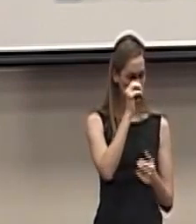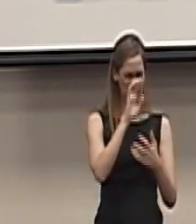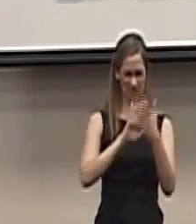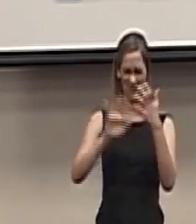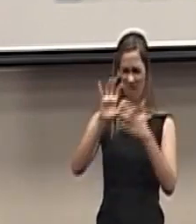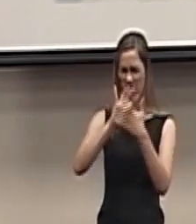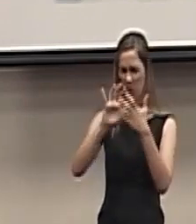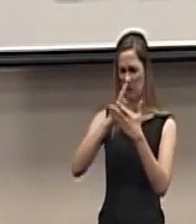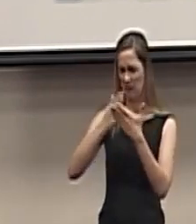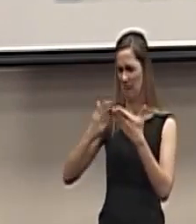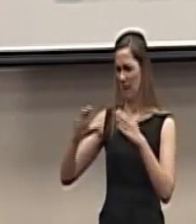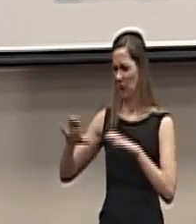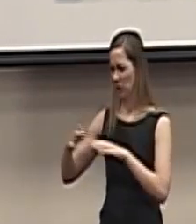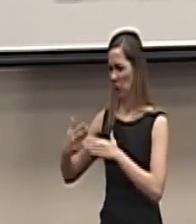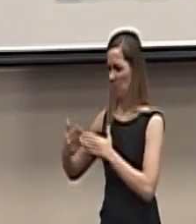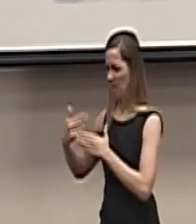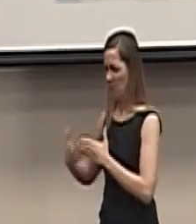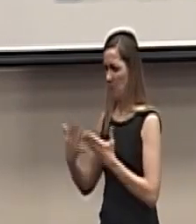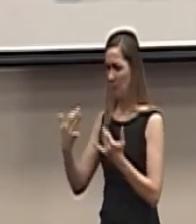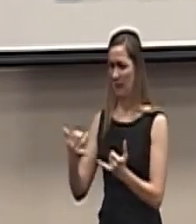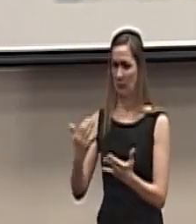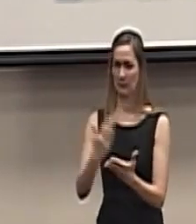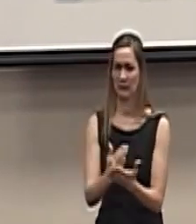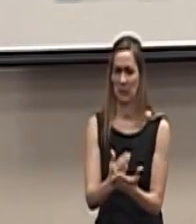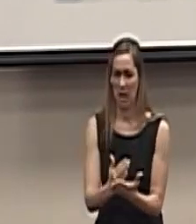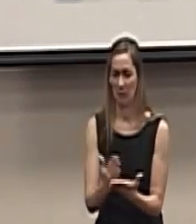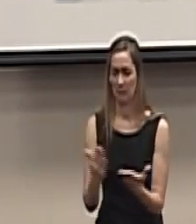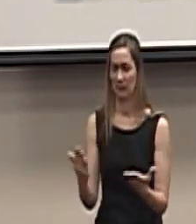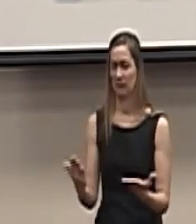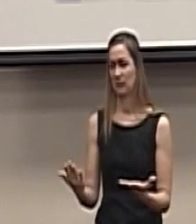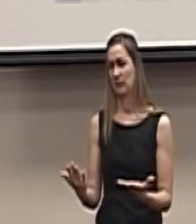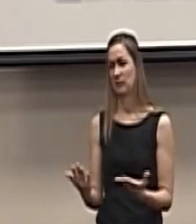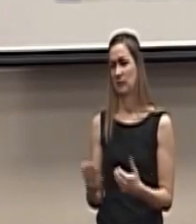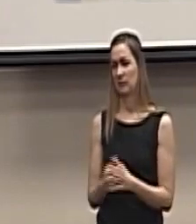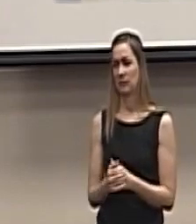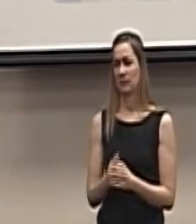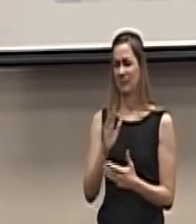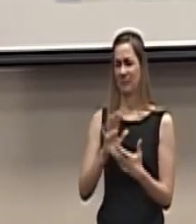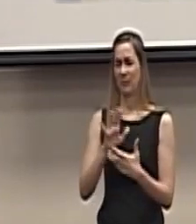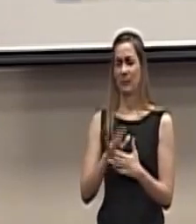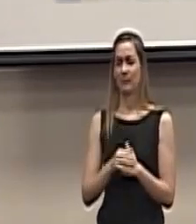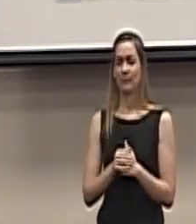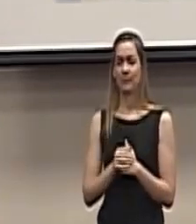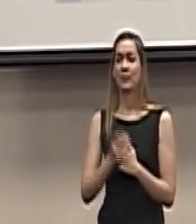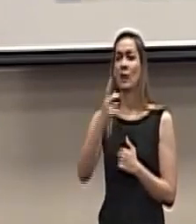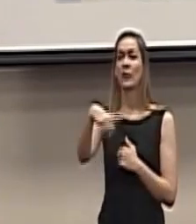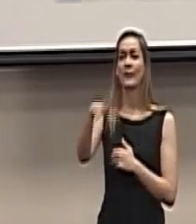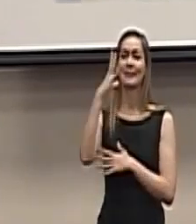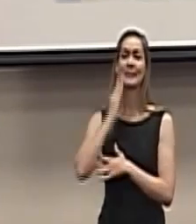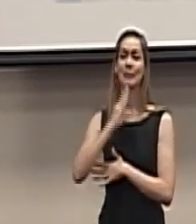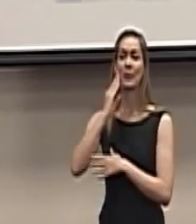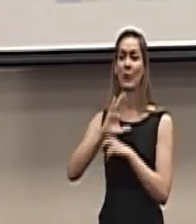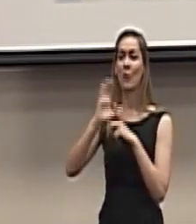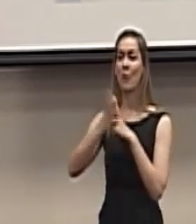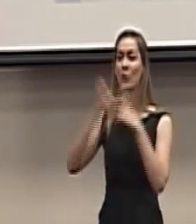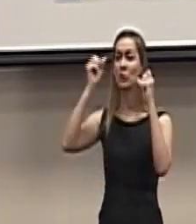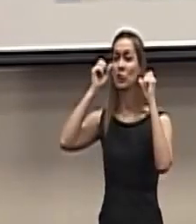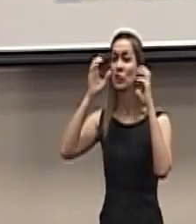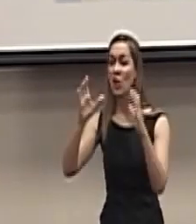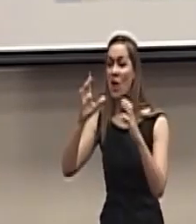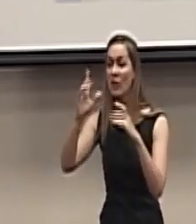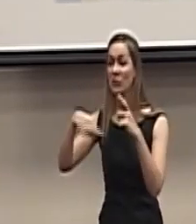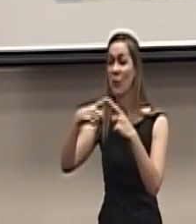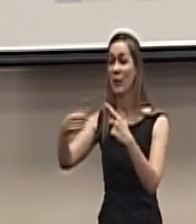stopped doing here in the States. Okay. Very good. And so you guys have experienced culture shock. Now, here's the question. When you